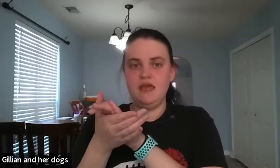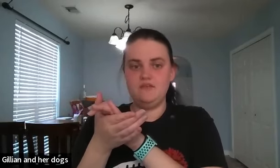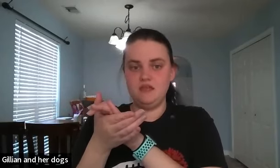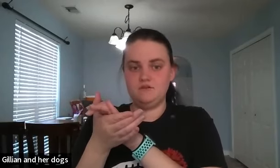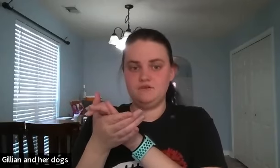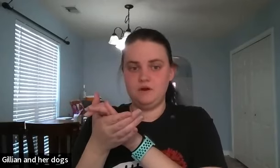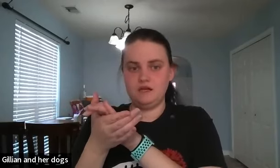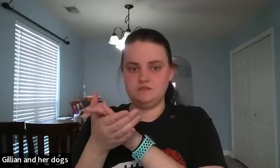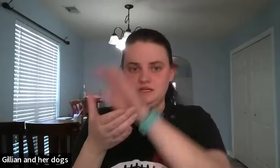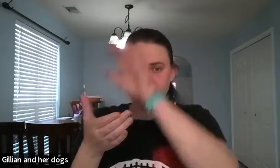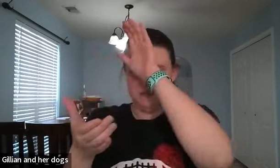And then for husband, it's